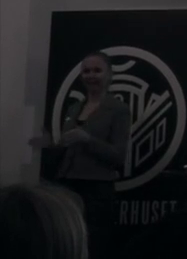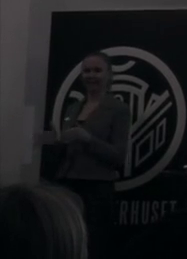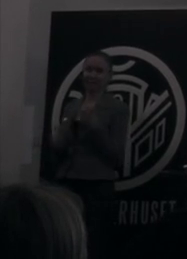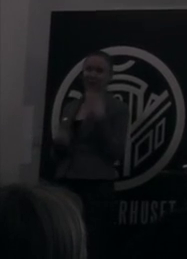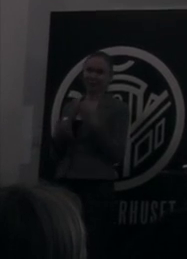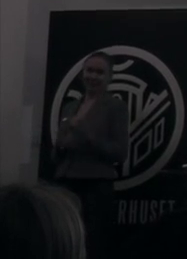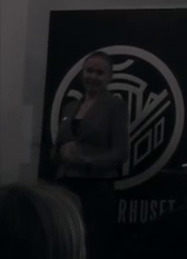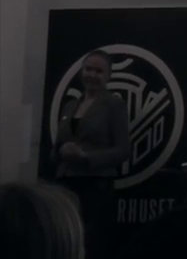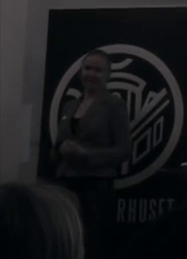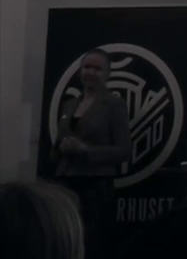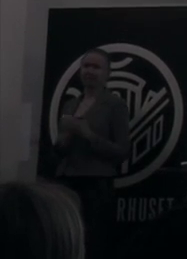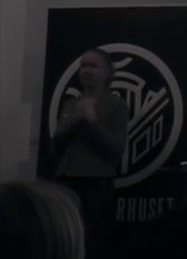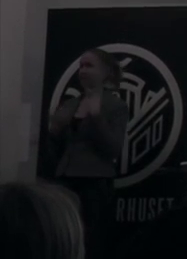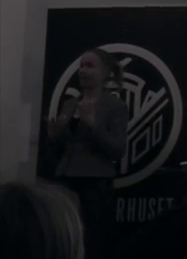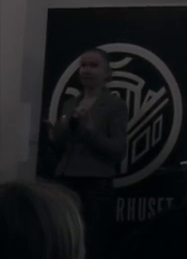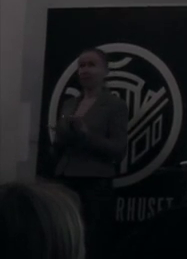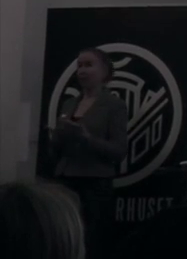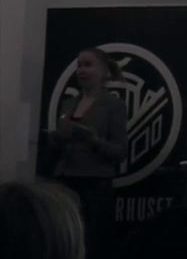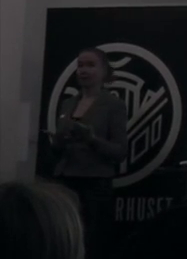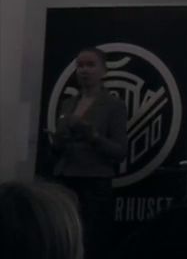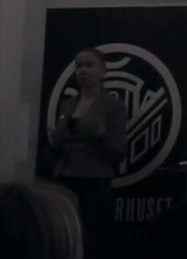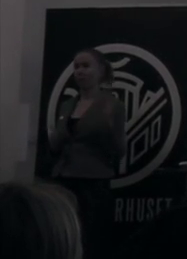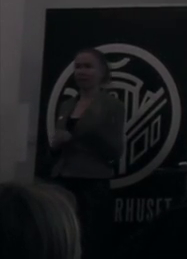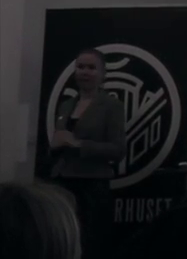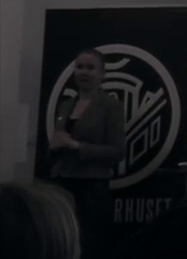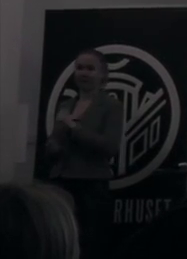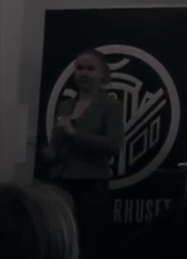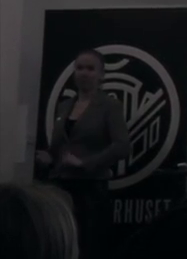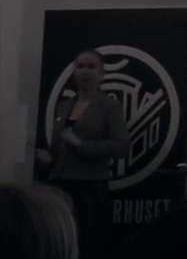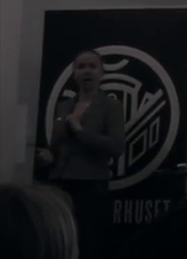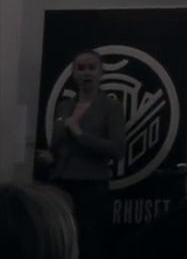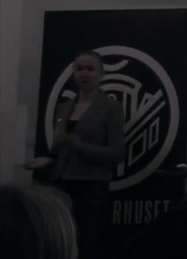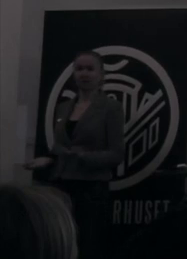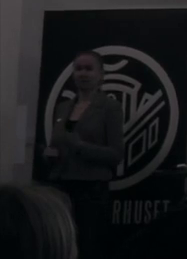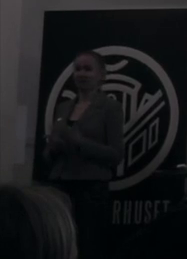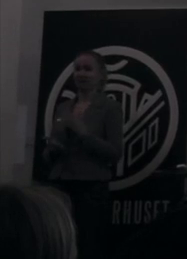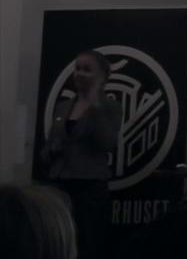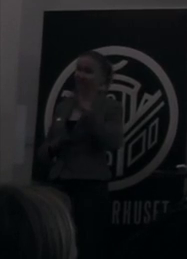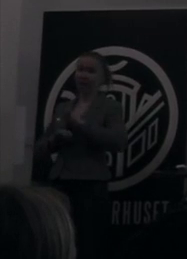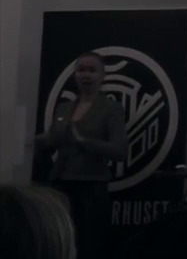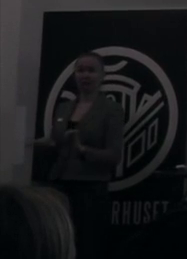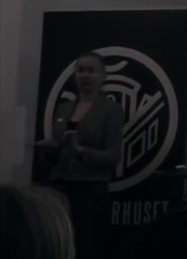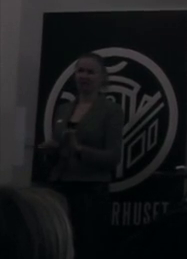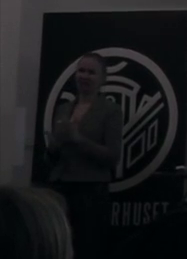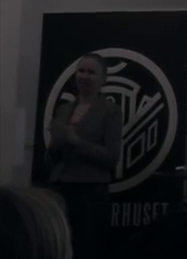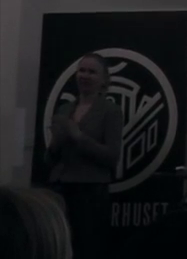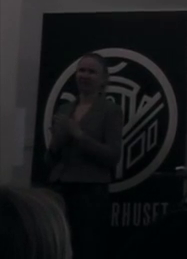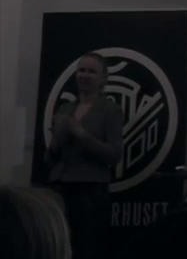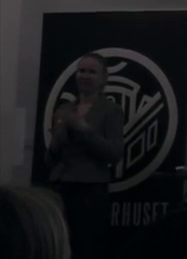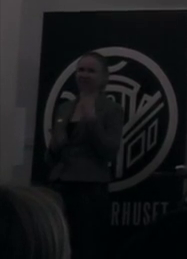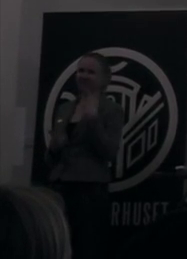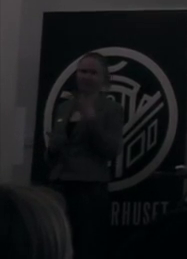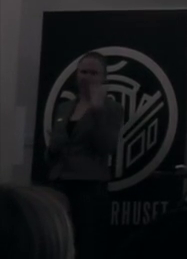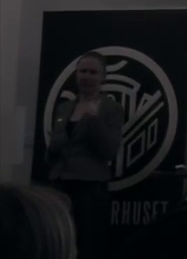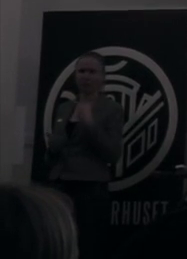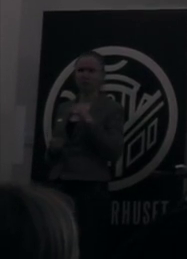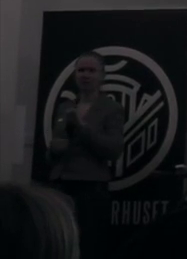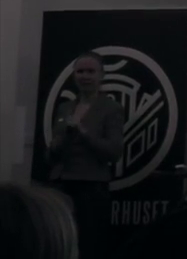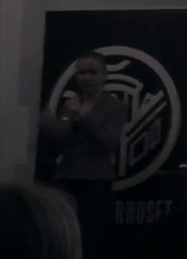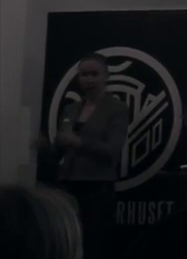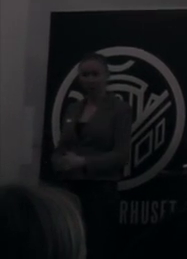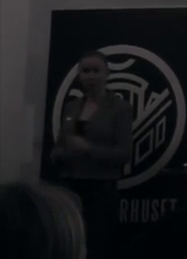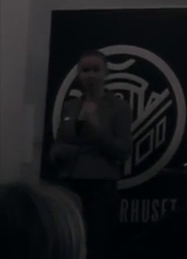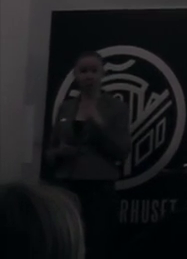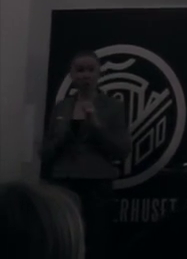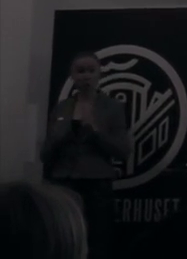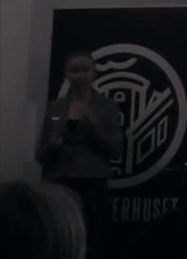to have, and we never know how many people are going to show up at a Pride, at least even in Prague in 2010. But they said, "Do you